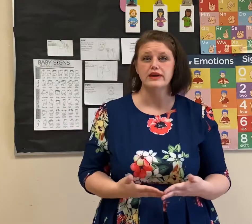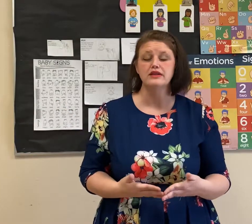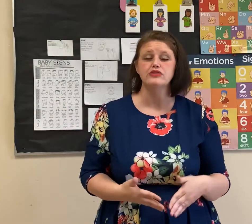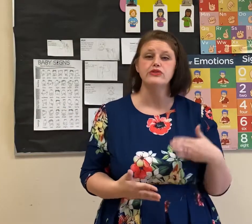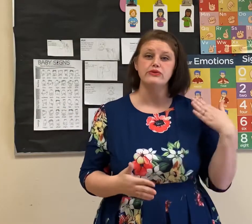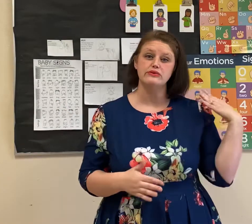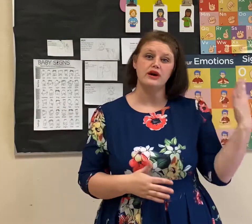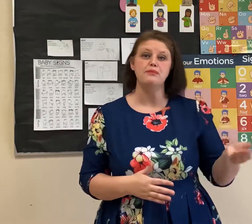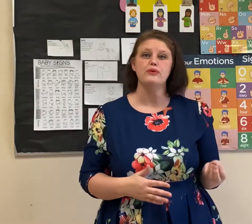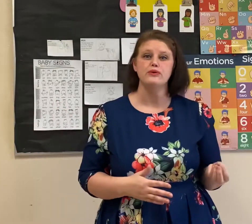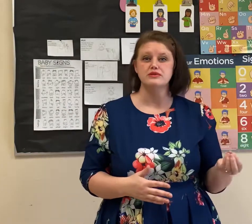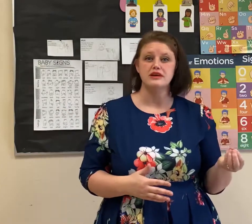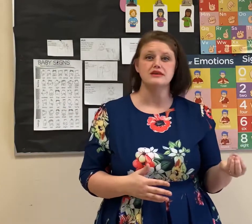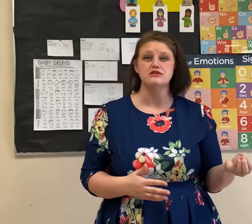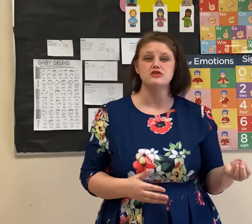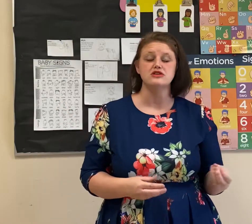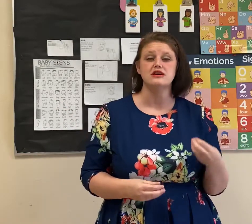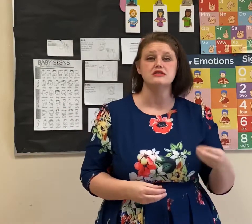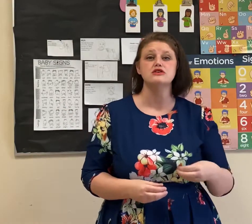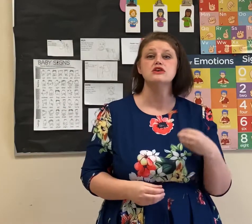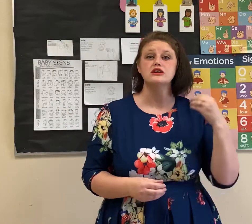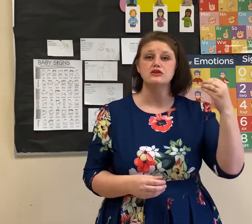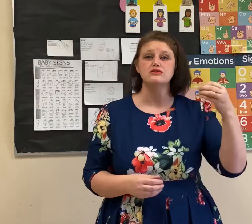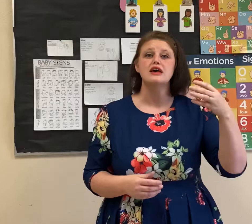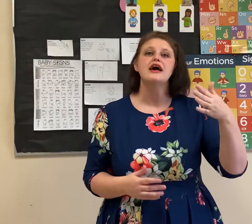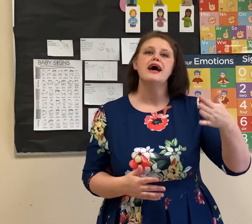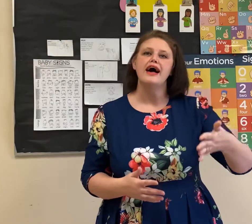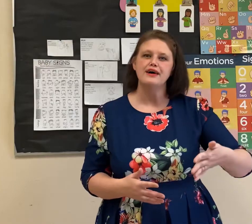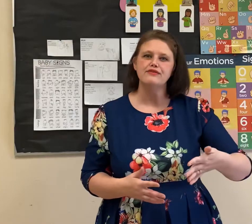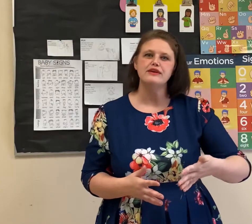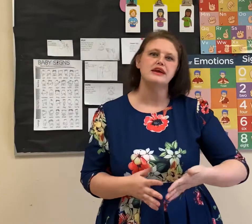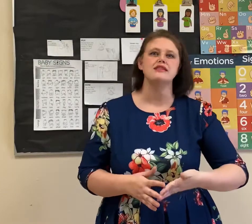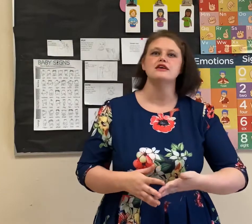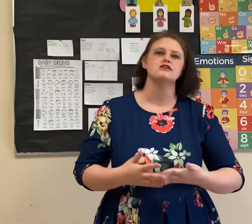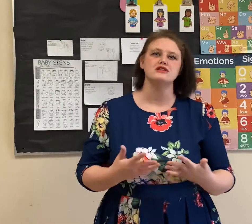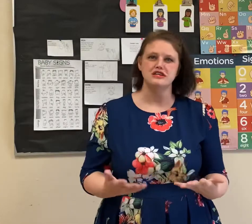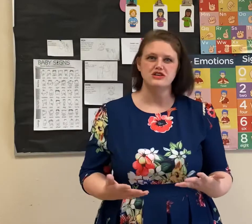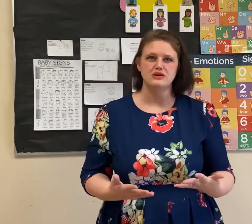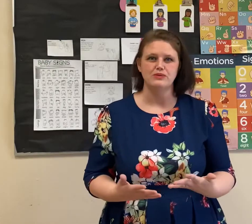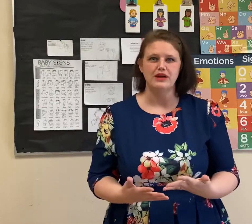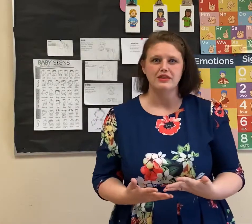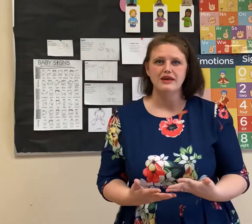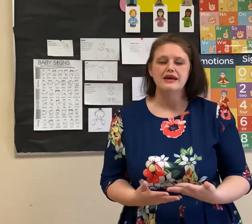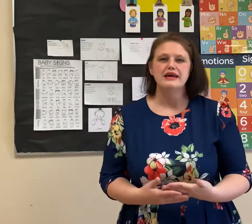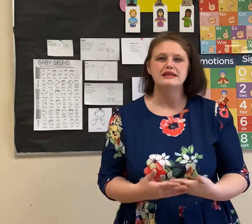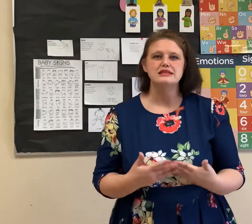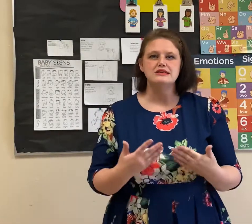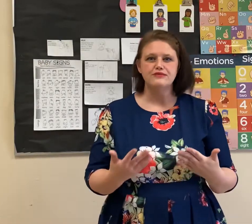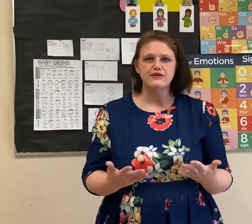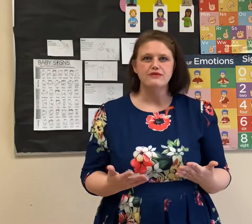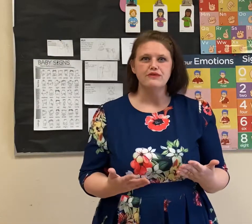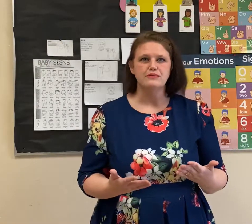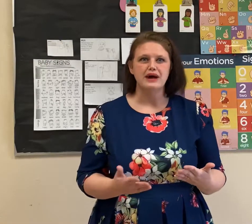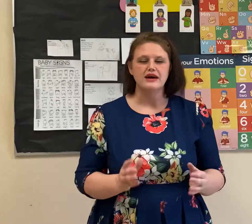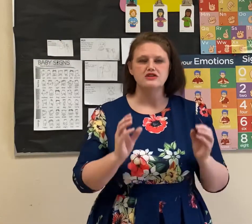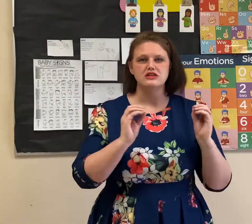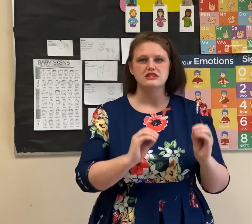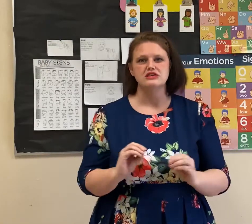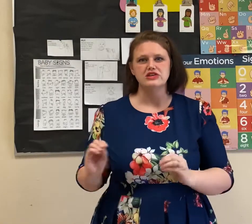The top core signs are just signs you're going to use every day that you're teaching with. It's different from actually teaching